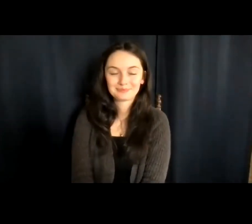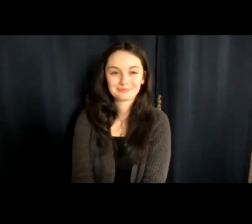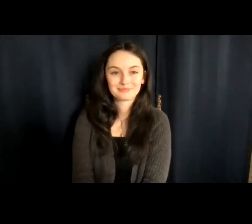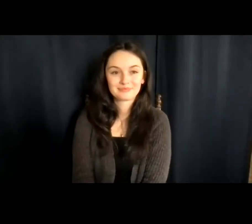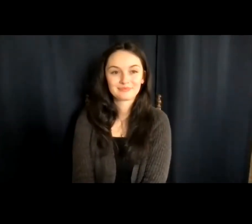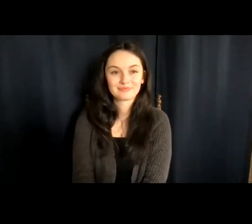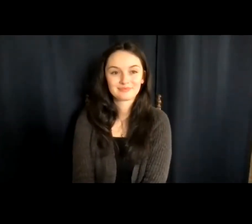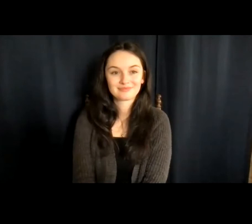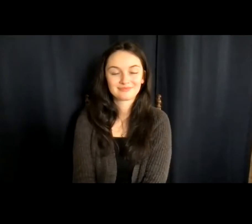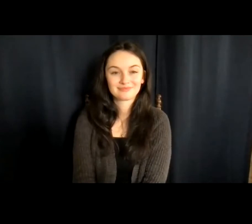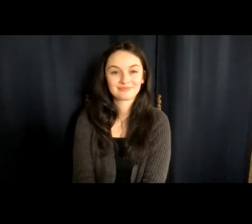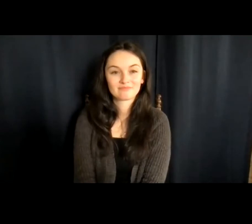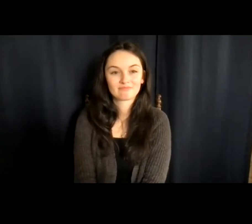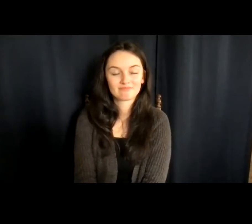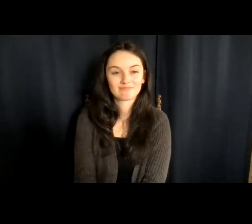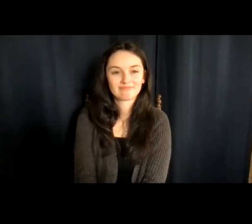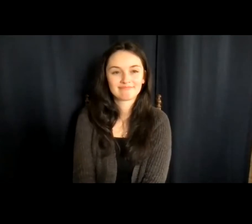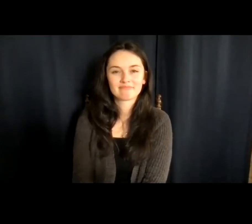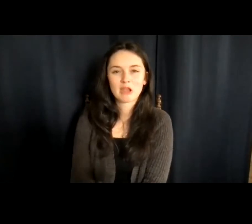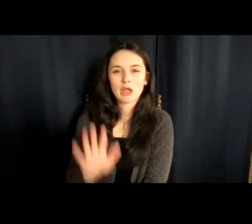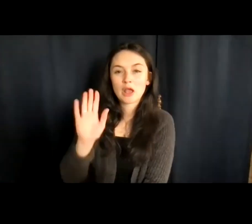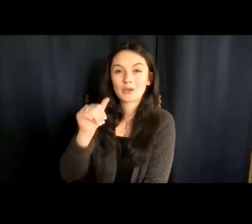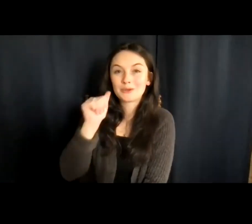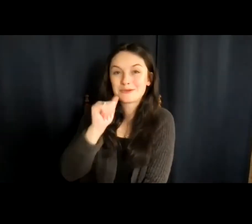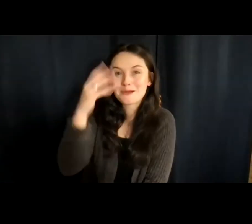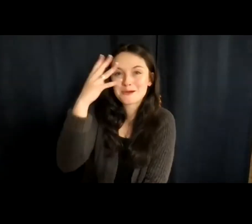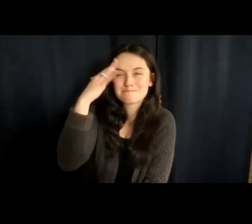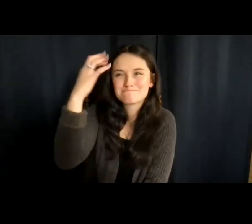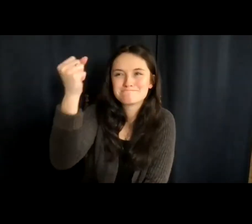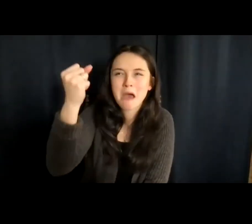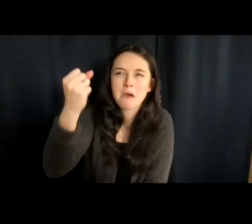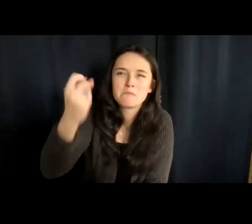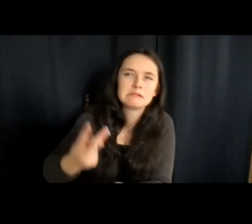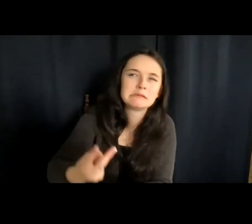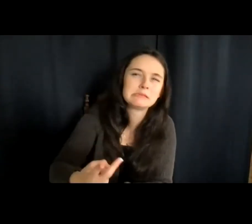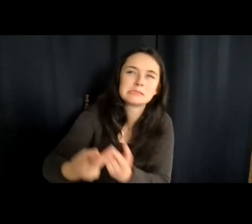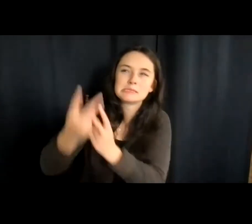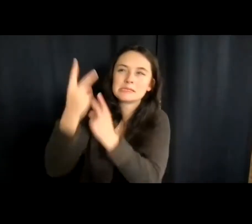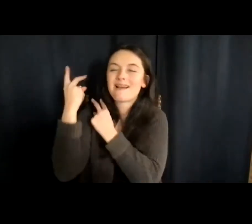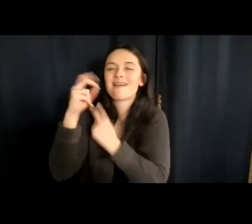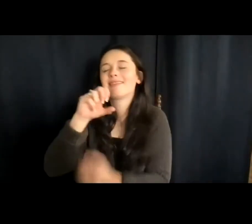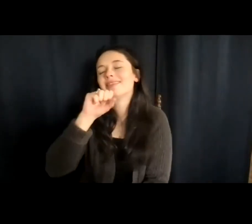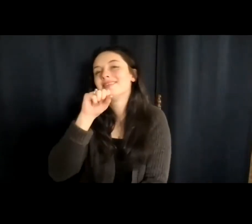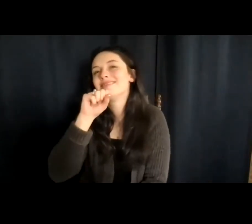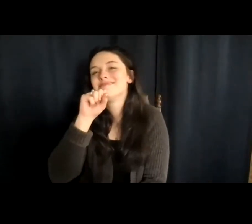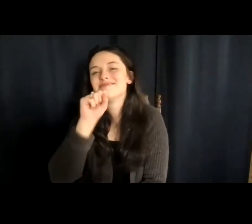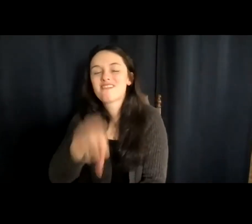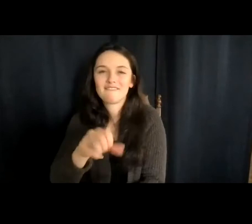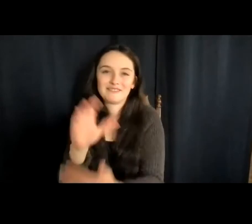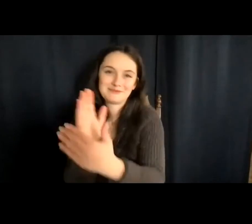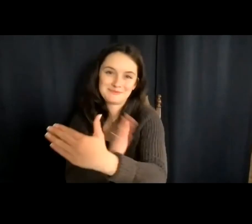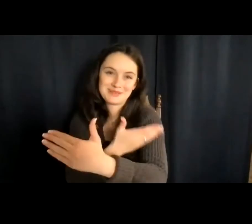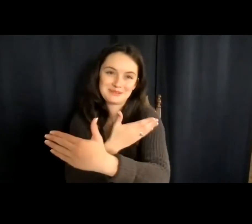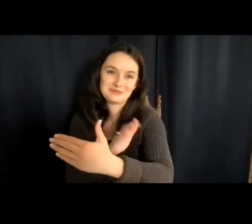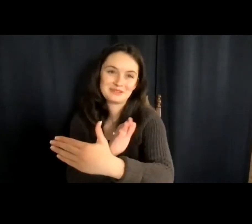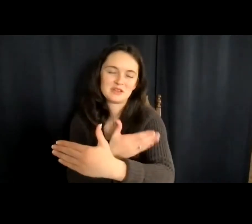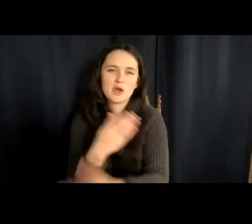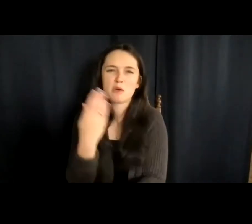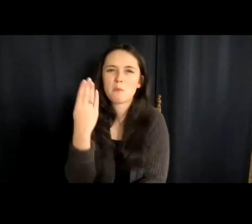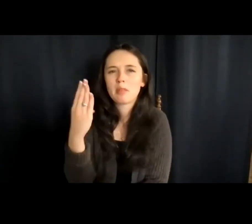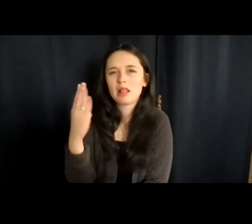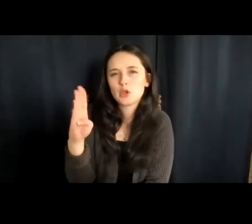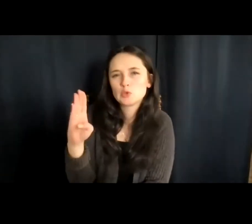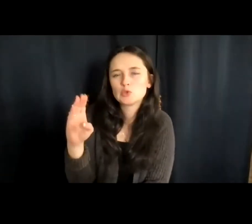From as far back as her memory would go, Melba loved the sounds of music. Blues, jazz, and